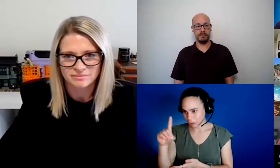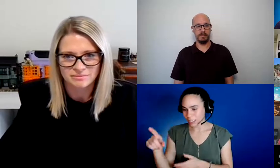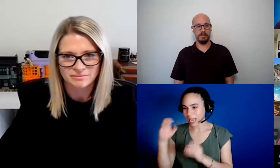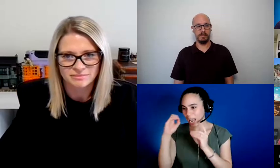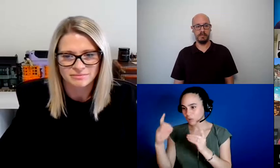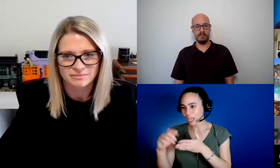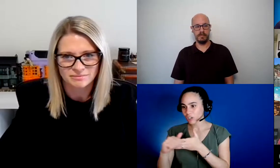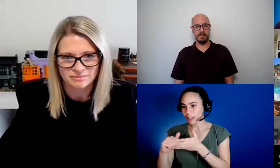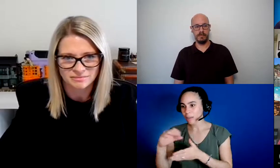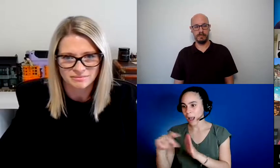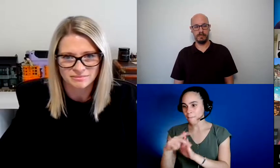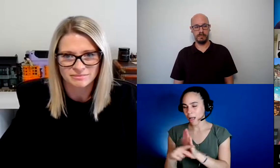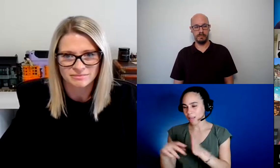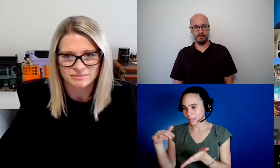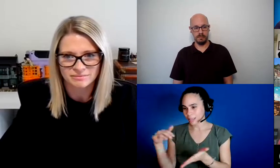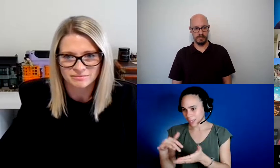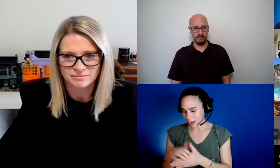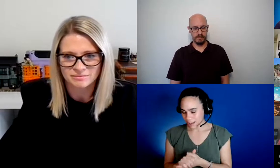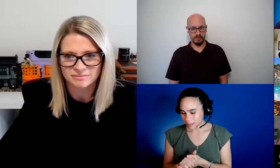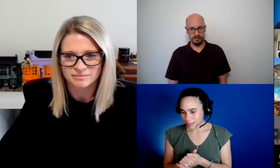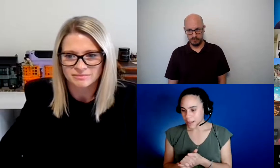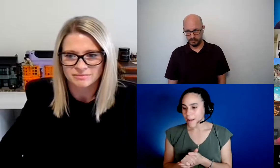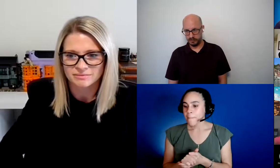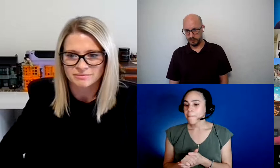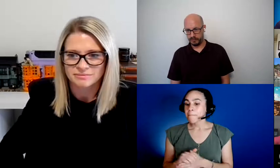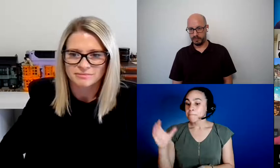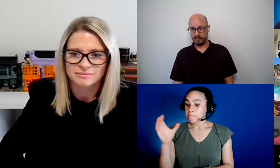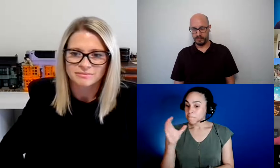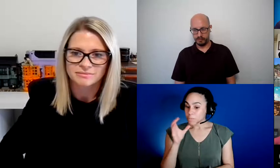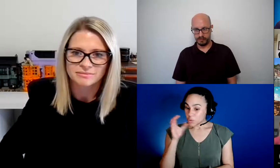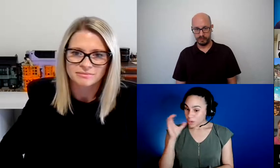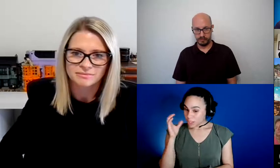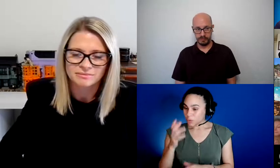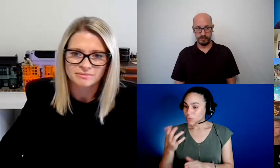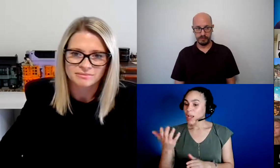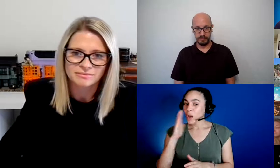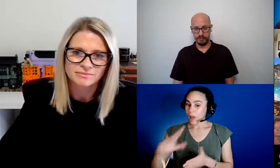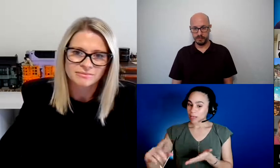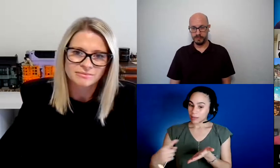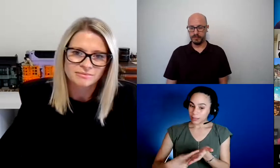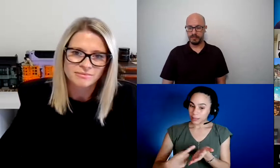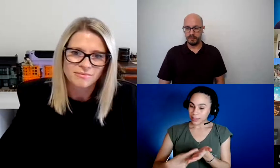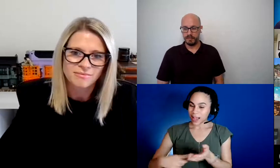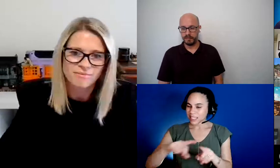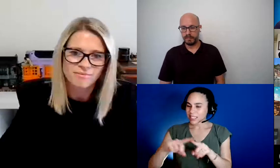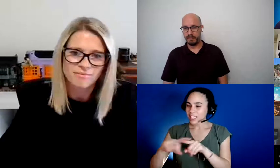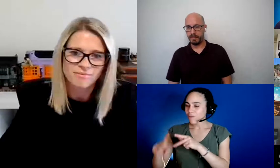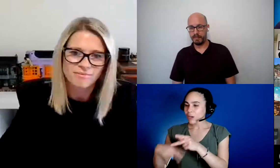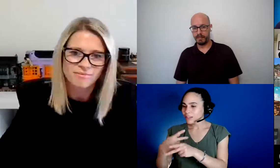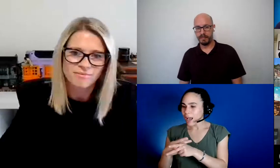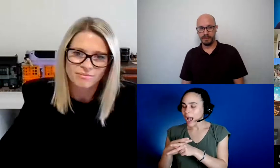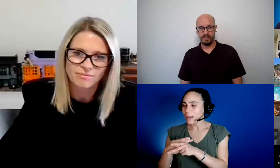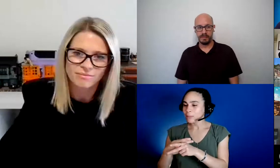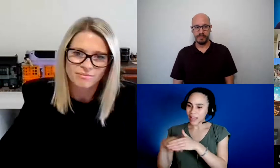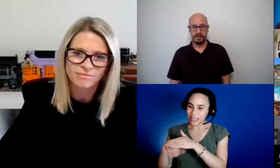policy studies. Christine is going to discuss different types of accessibility, how to diversify your